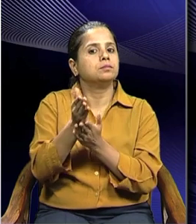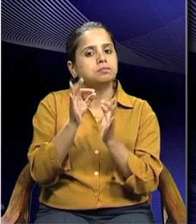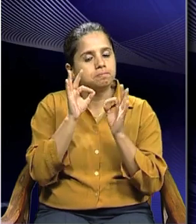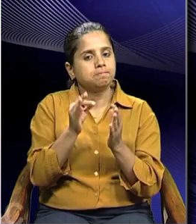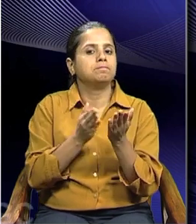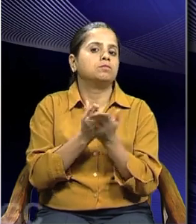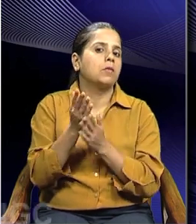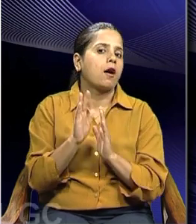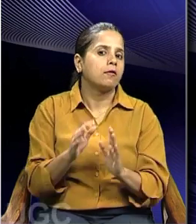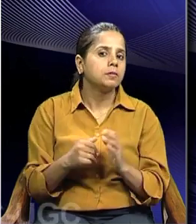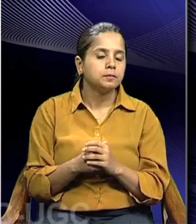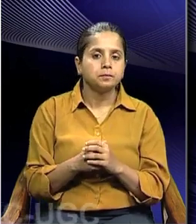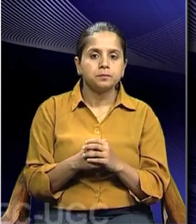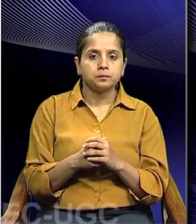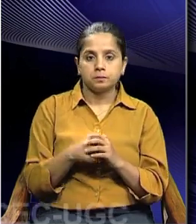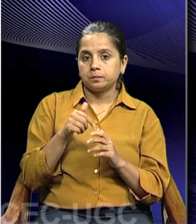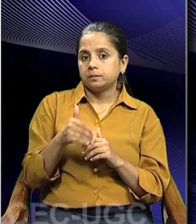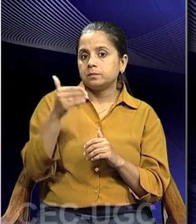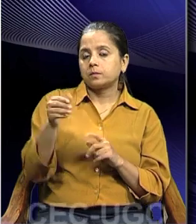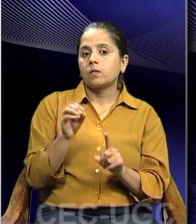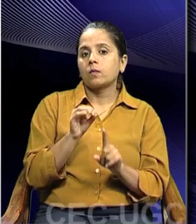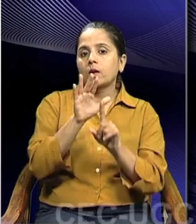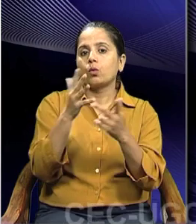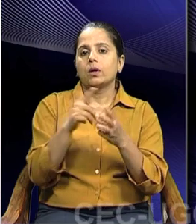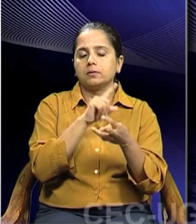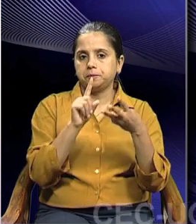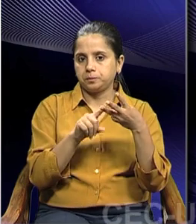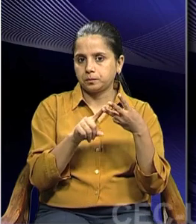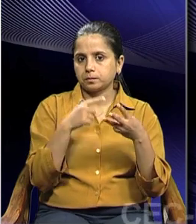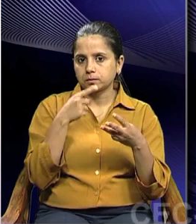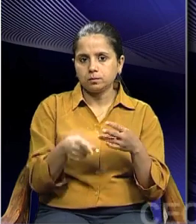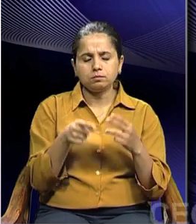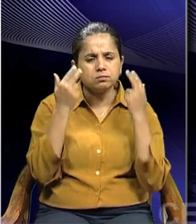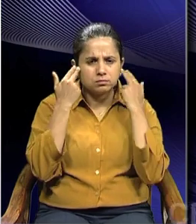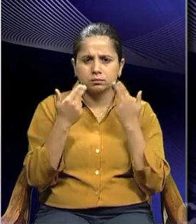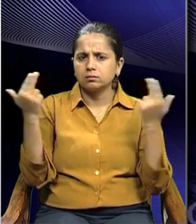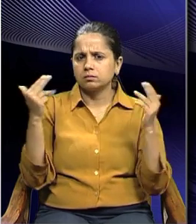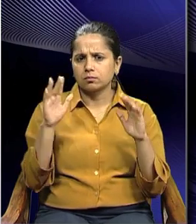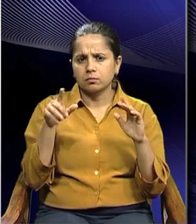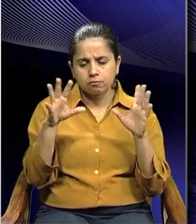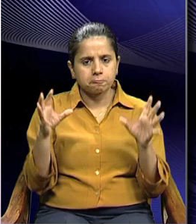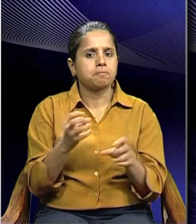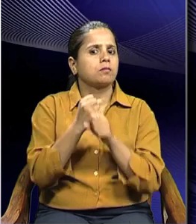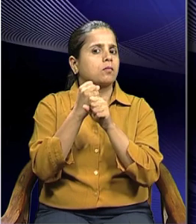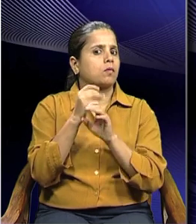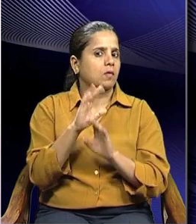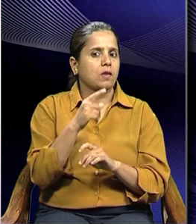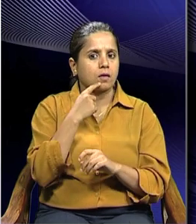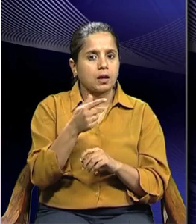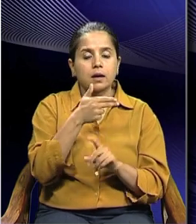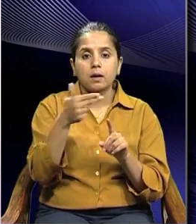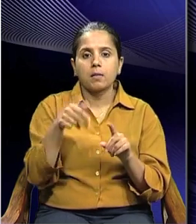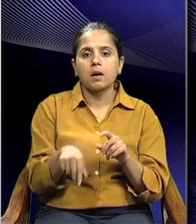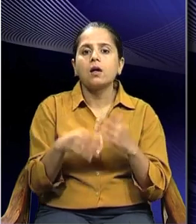direction. The next approach, which is the third one, and it is the most popular one and comprehensive one, it is called as